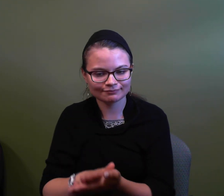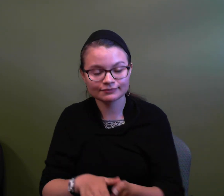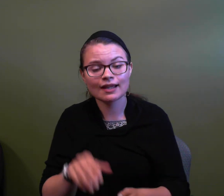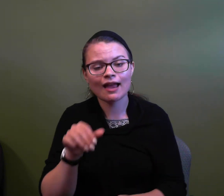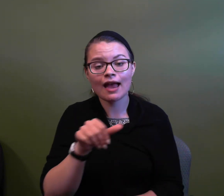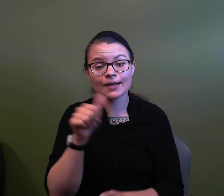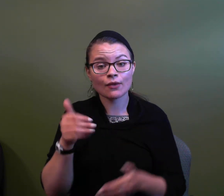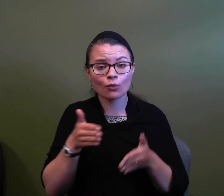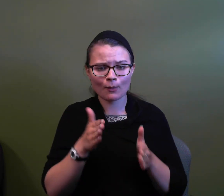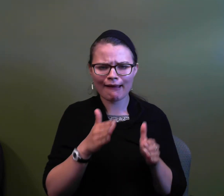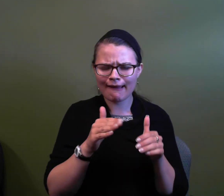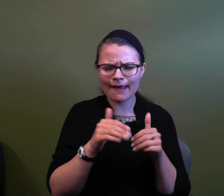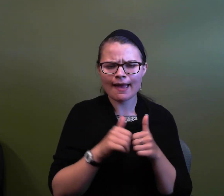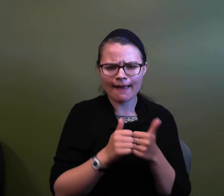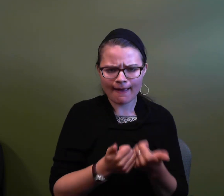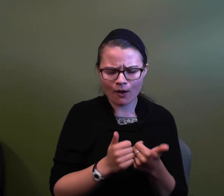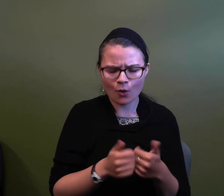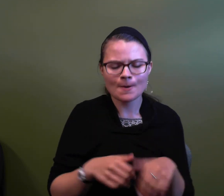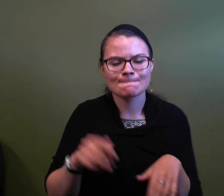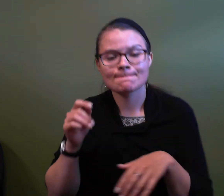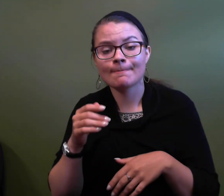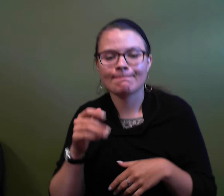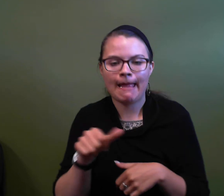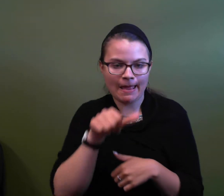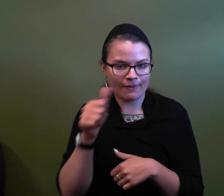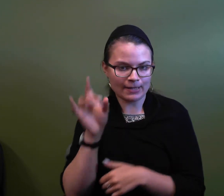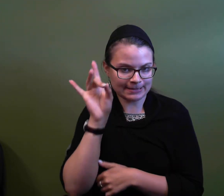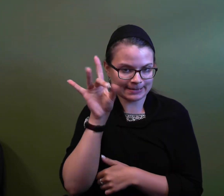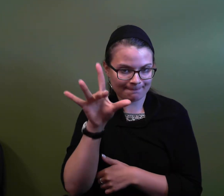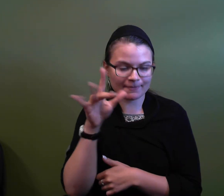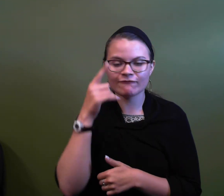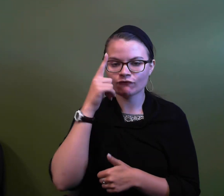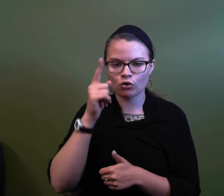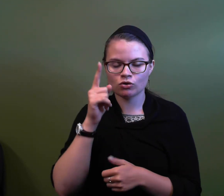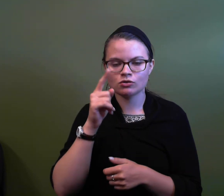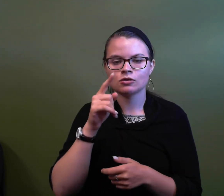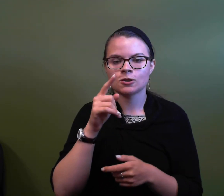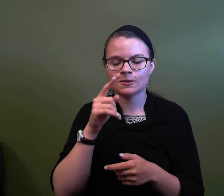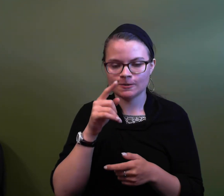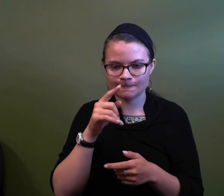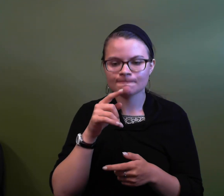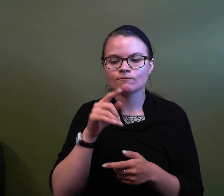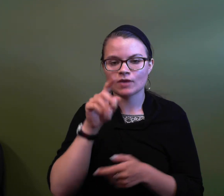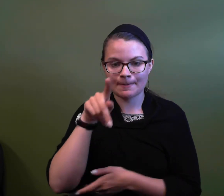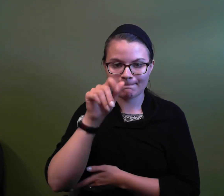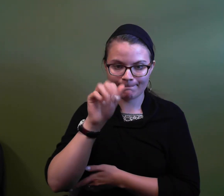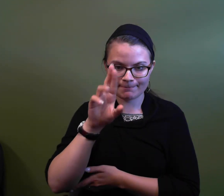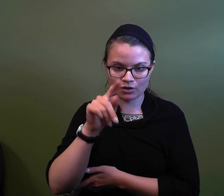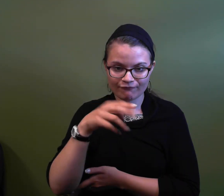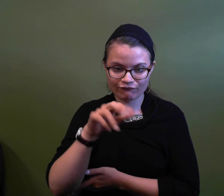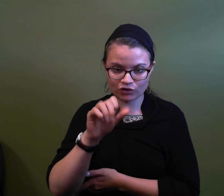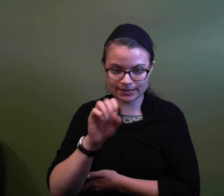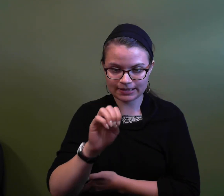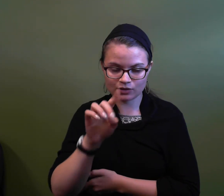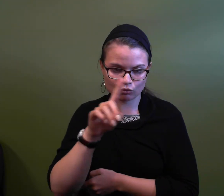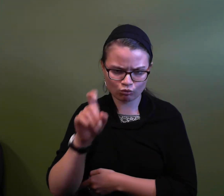Okay, so the last tip I have about paraphrasing a question is using concessions. So what is a concession?